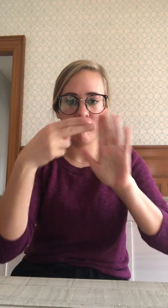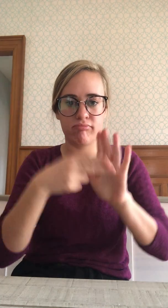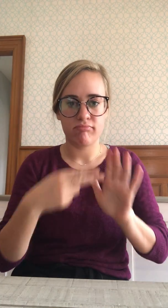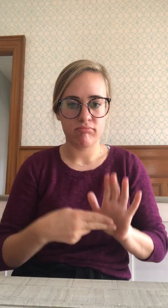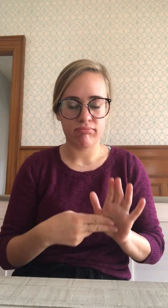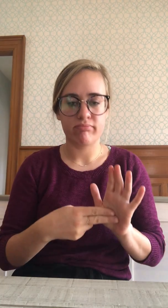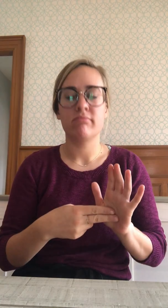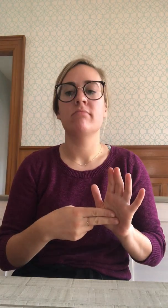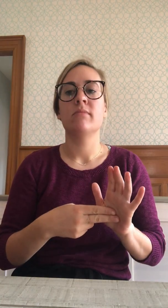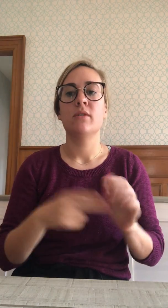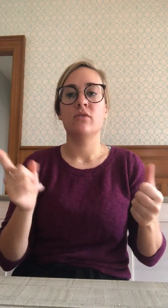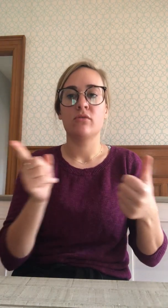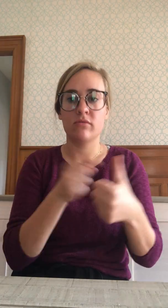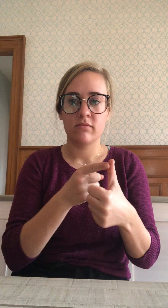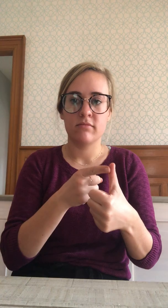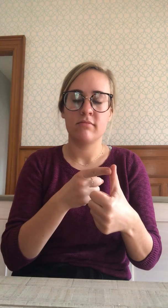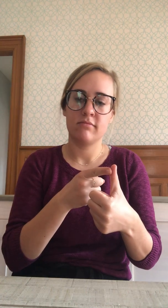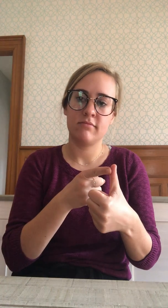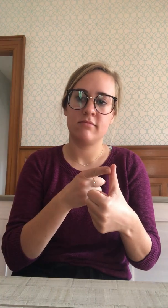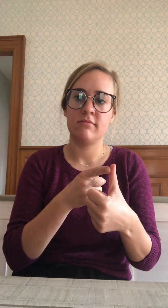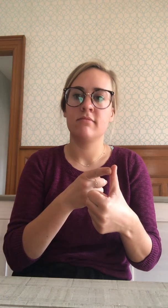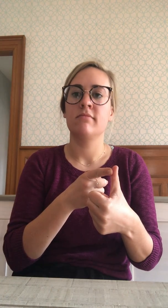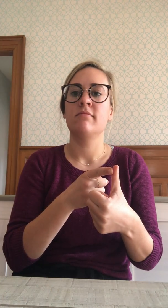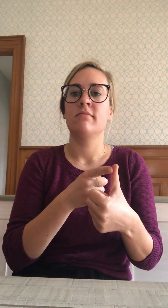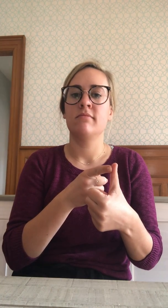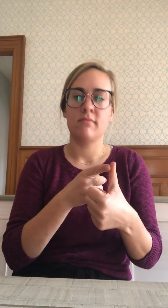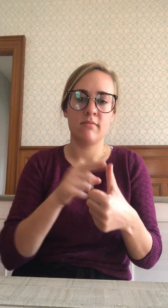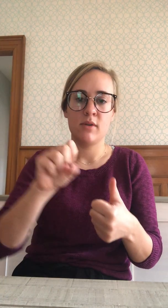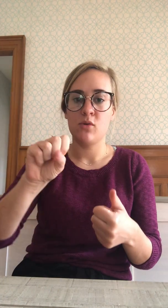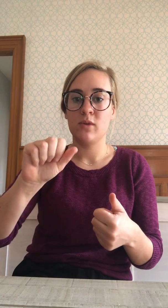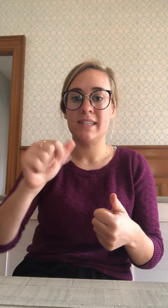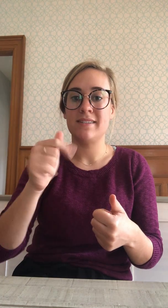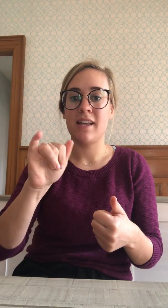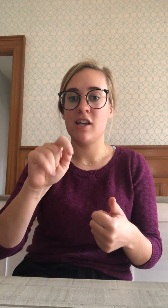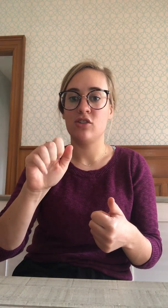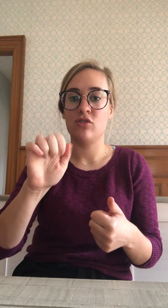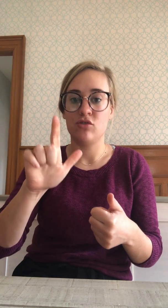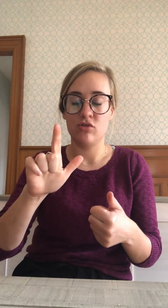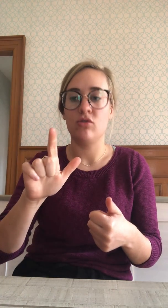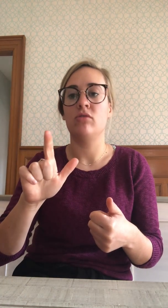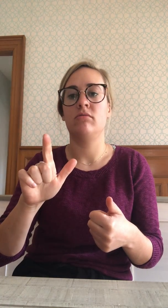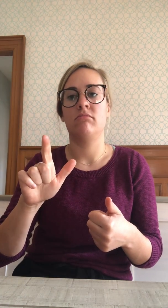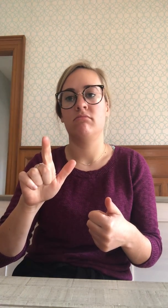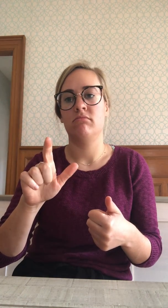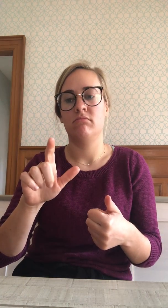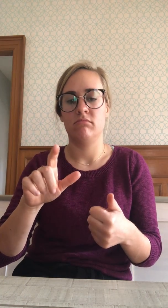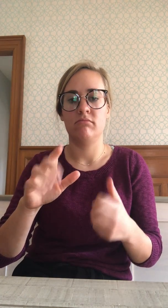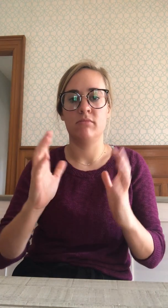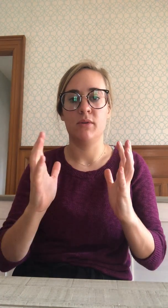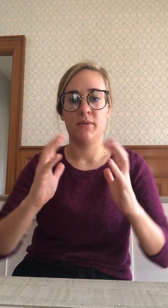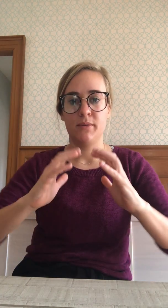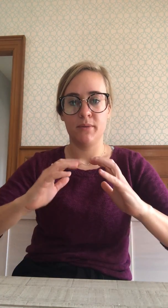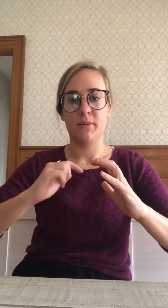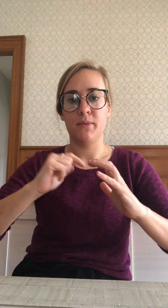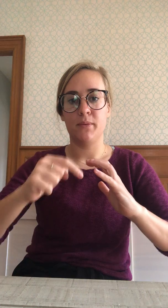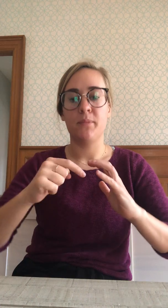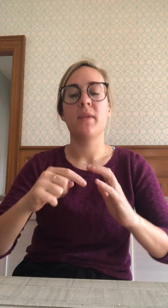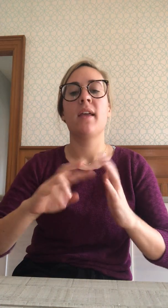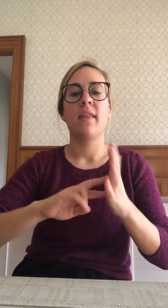one is scapocephaly, is if the sagittal suture fuses, and scapo meaning boat, thus it has kind of an oval